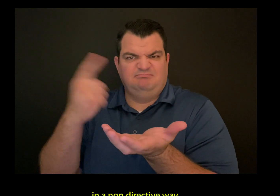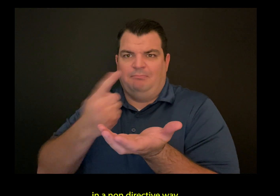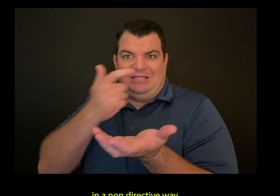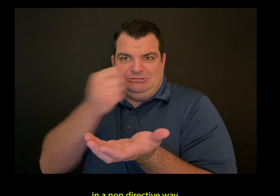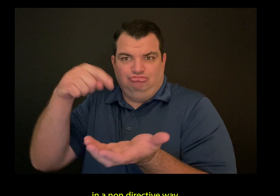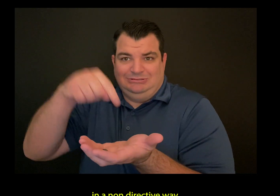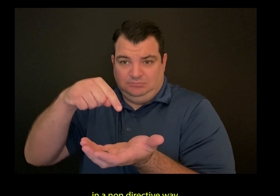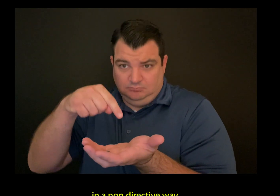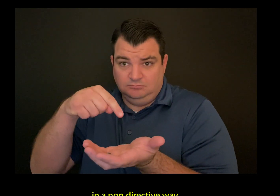way.